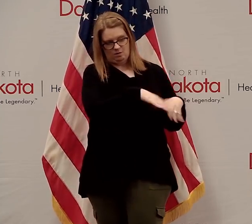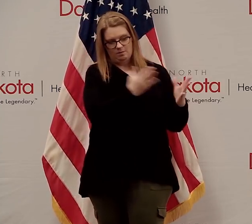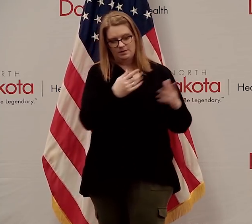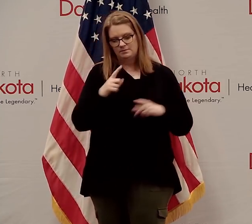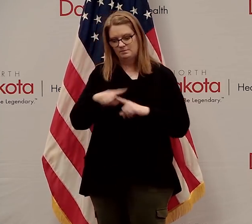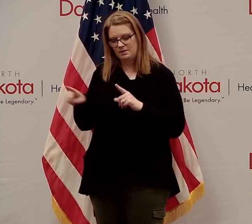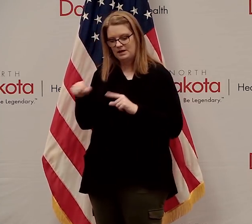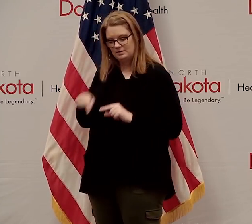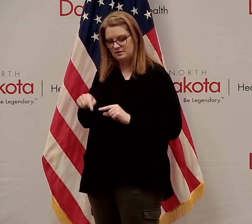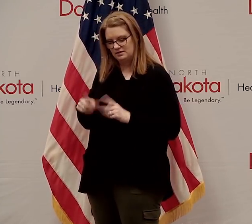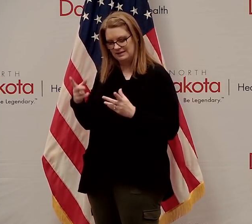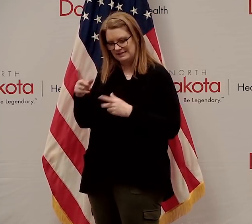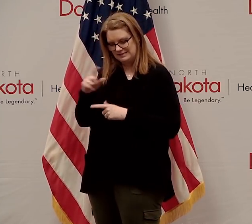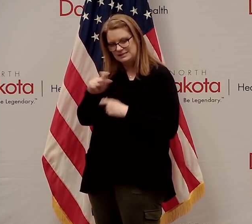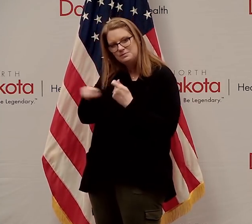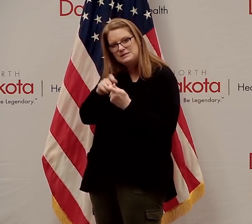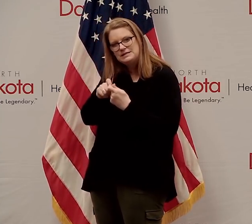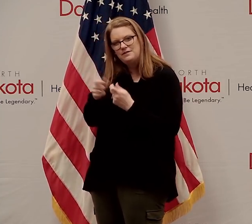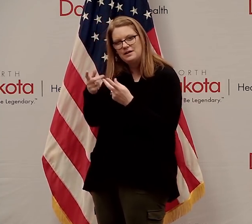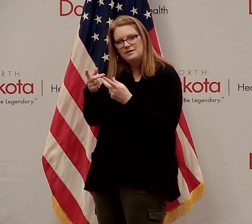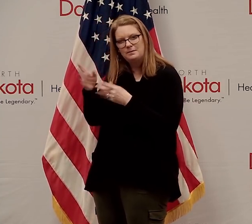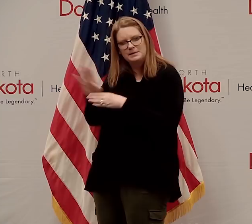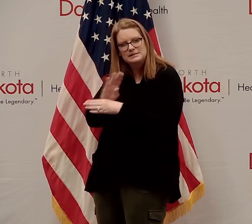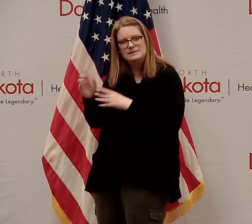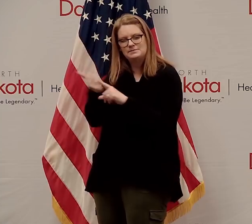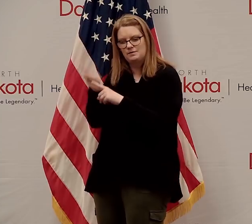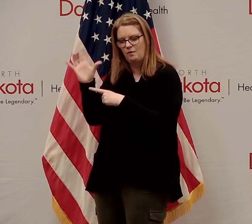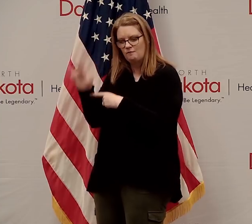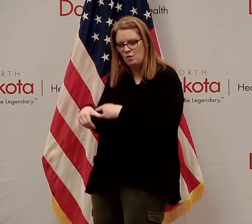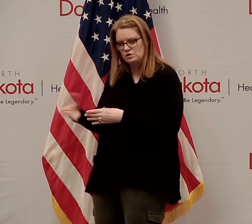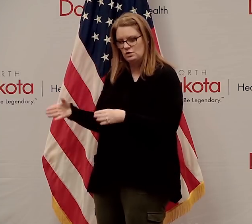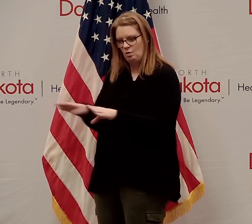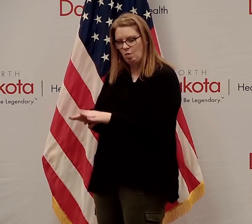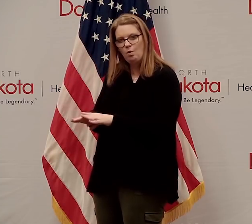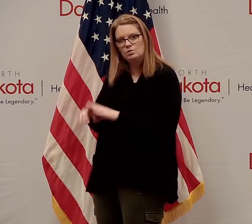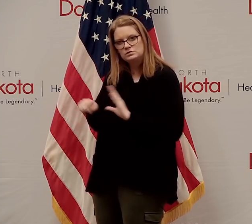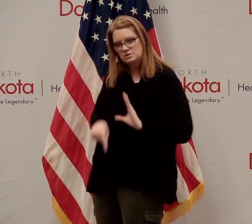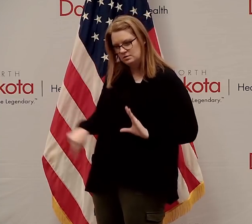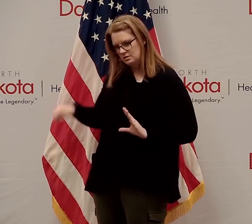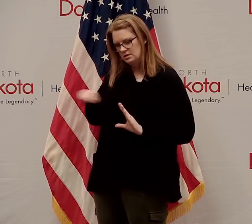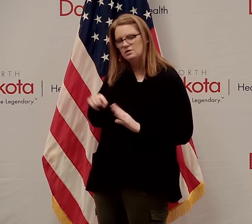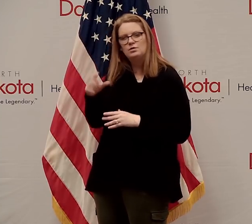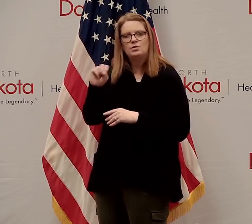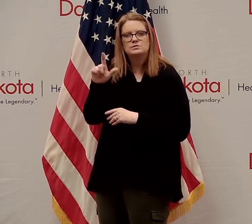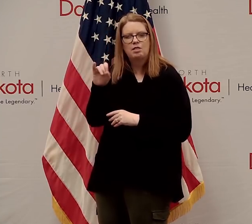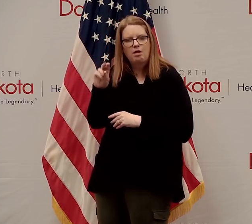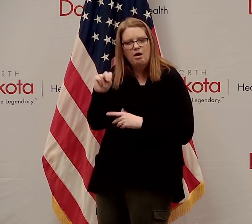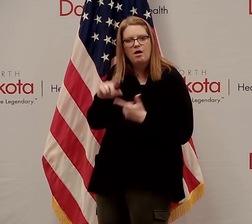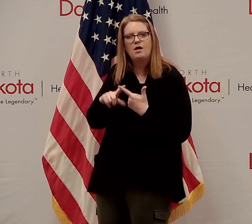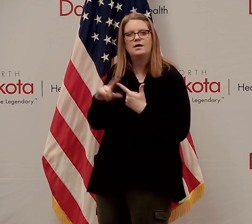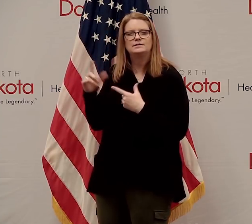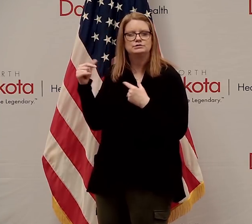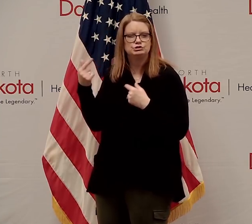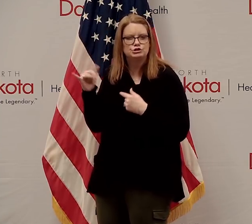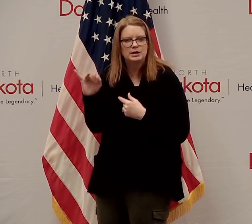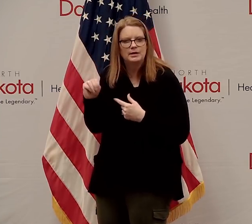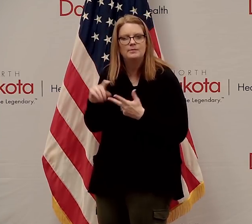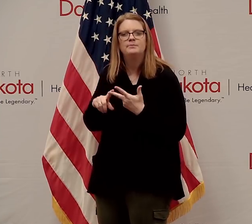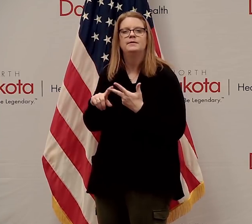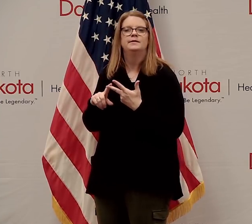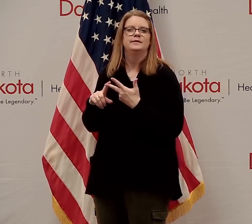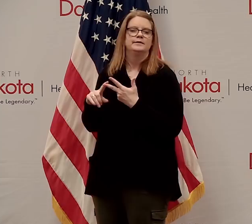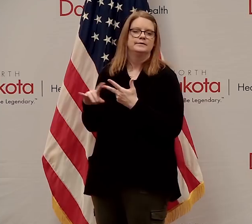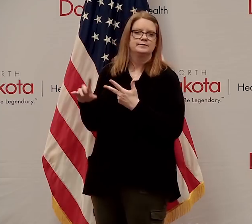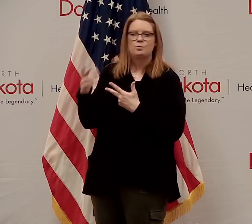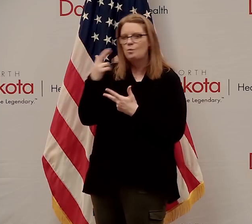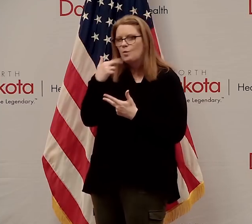gyms, theaters, and personal care businesses. Those should start their own planning for how they plan to open up,